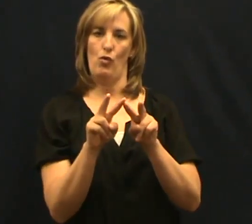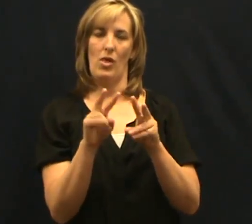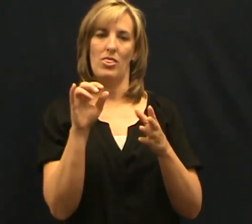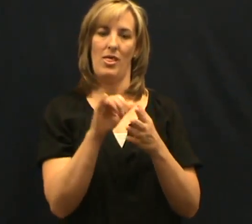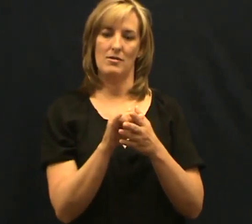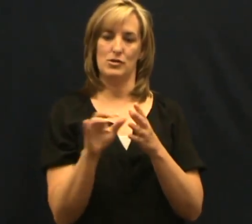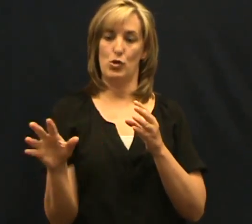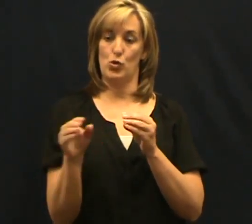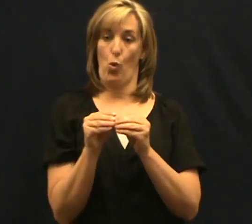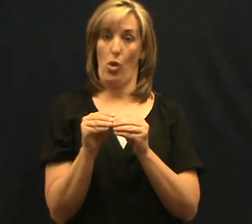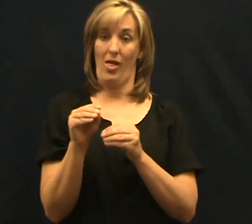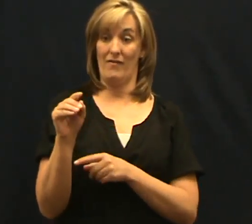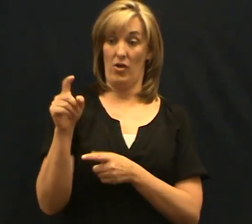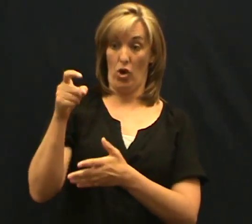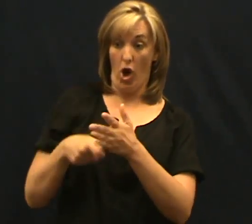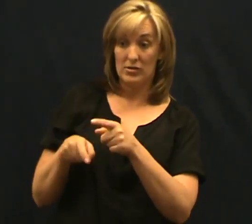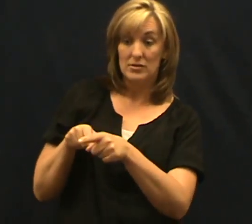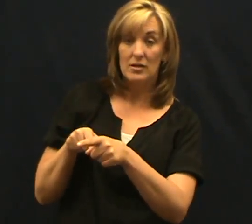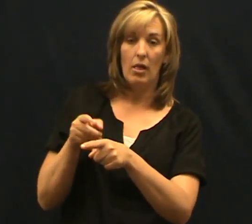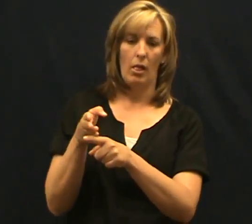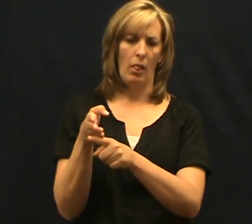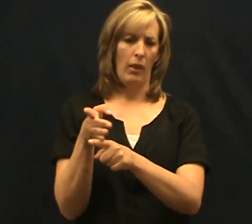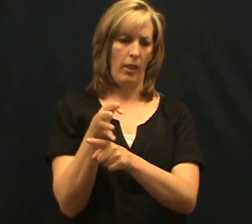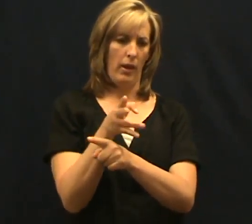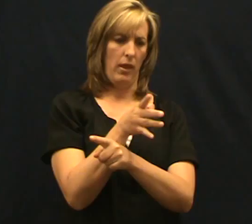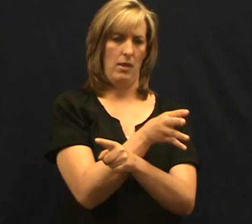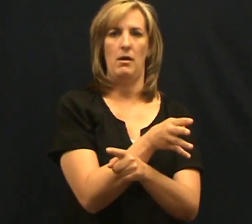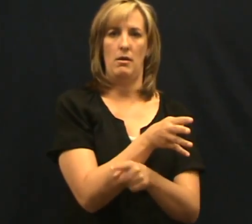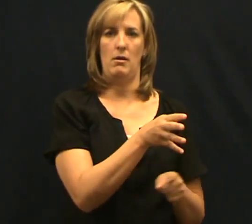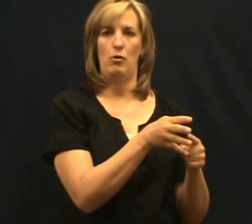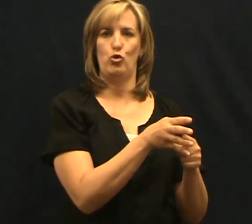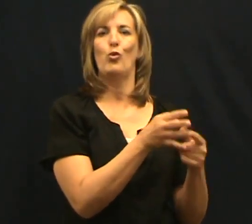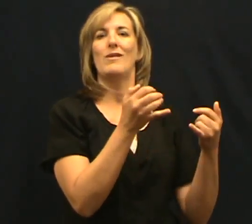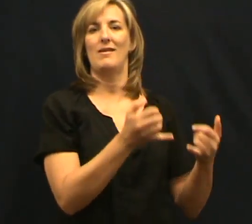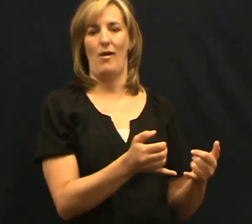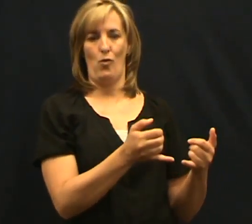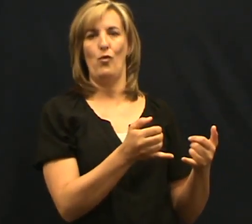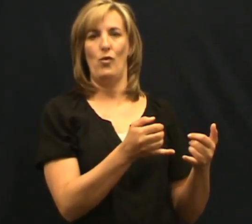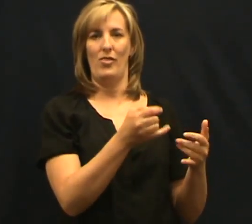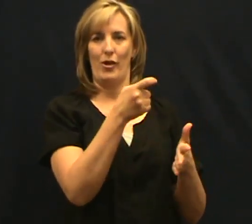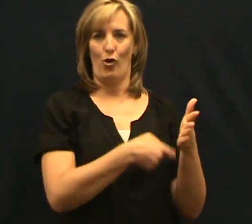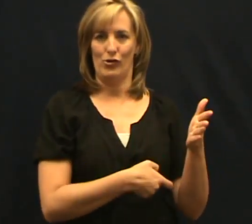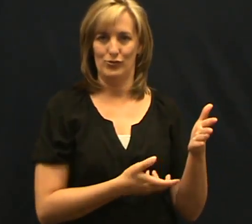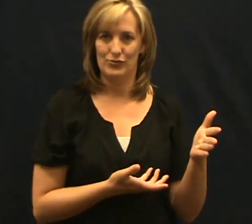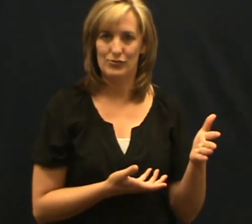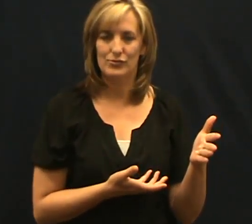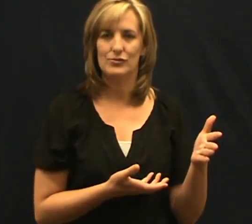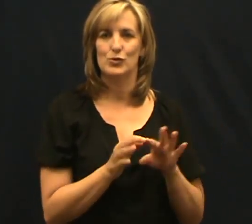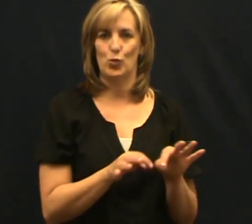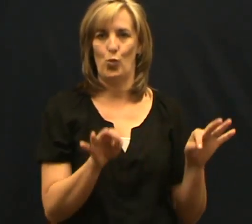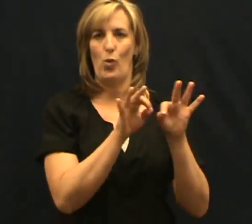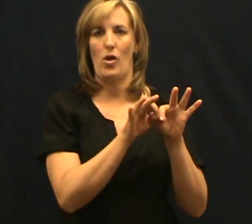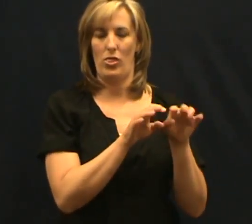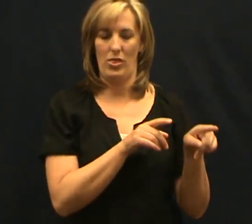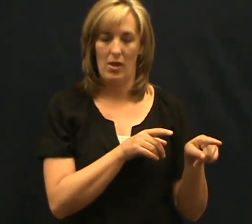up to this point on that asset. Note 3 is the final explanation